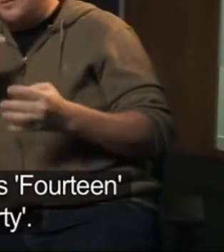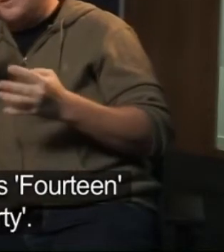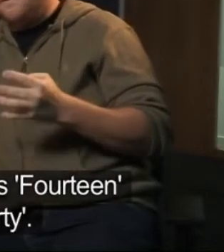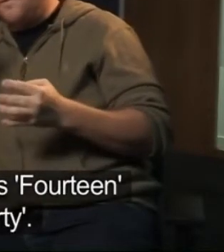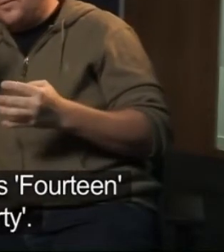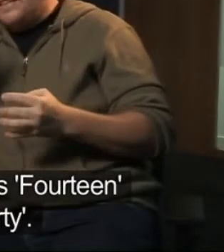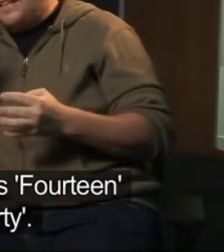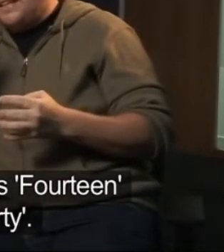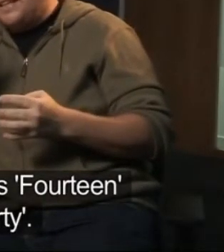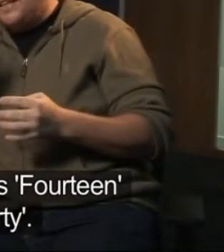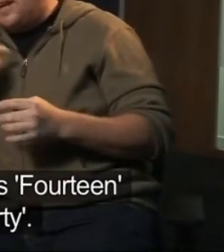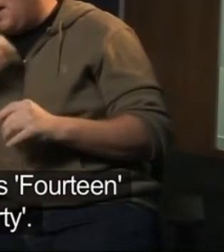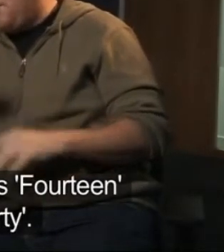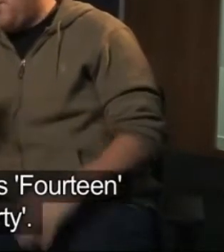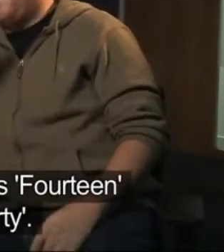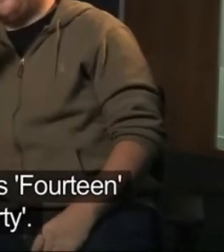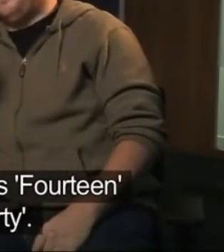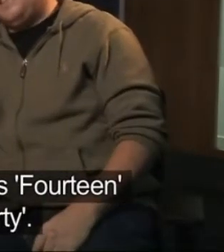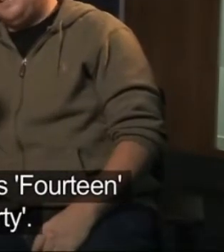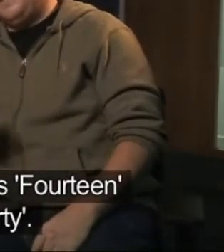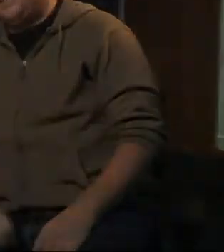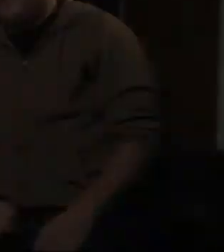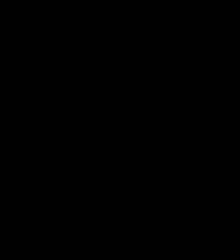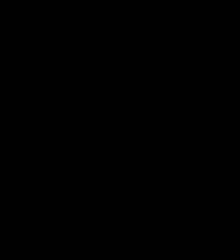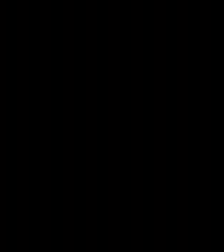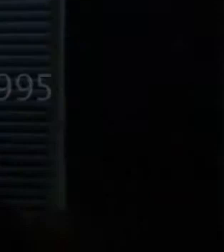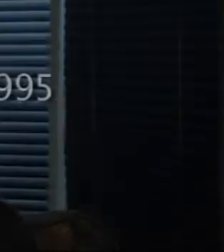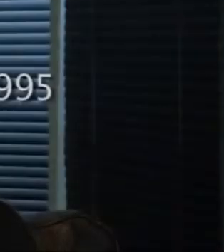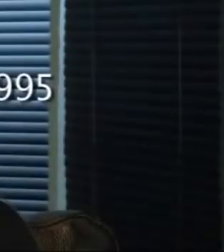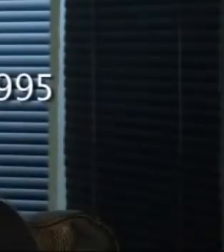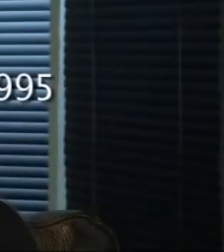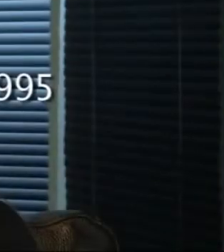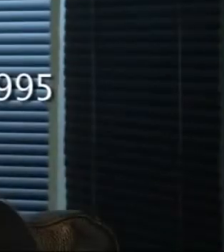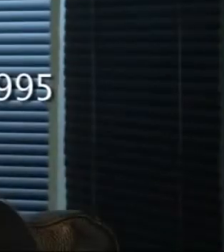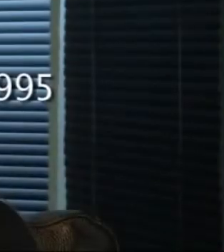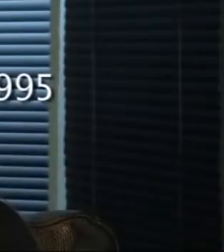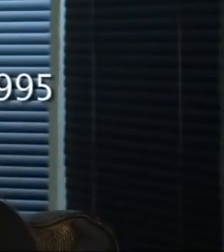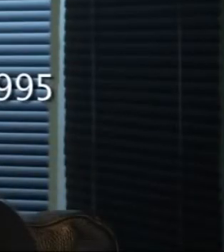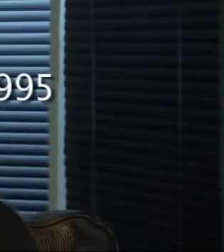My gut told me it was 14, but I put 40.